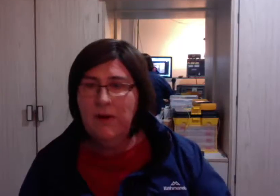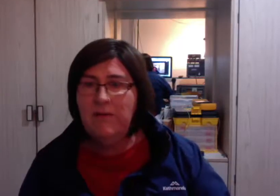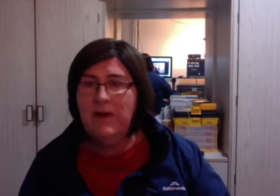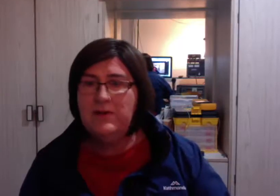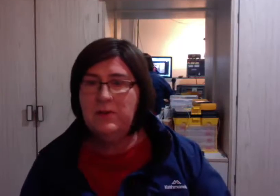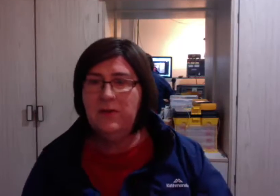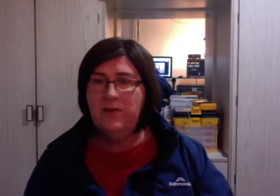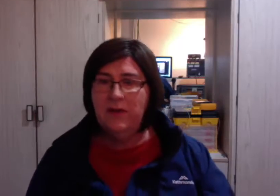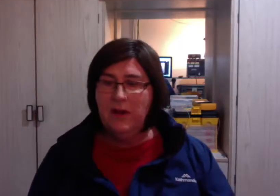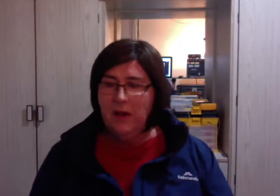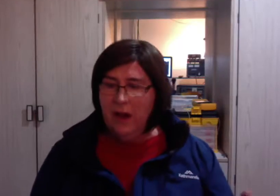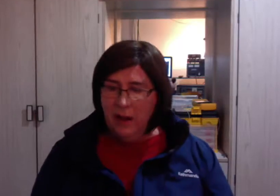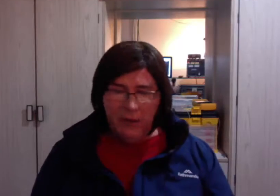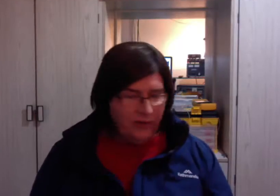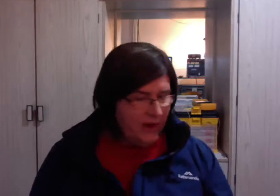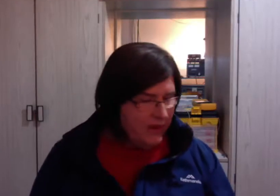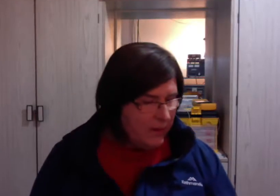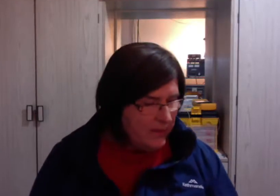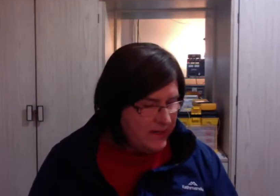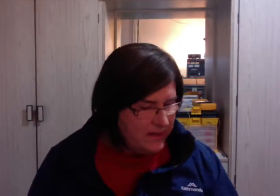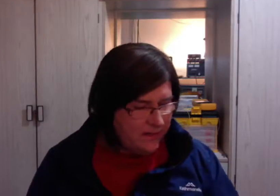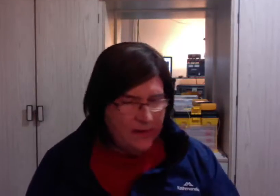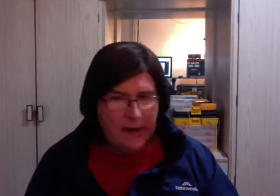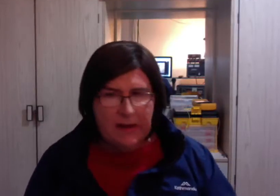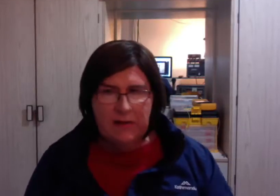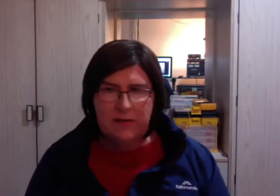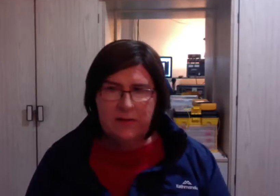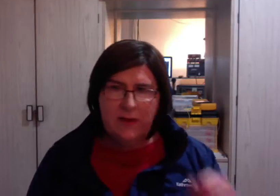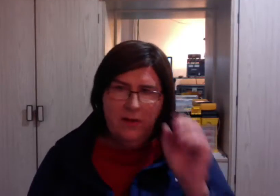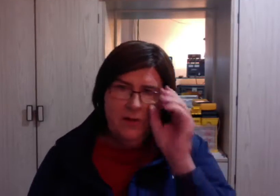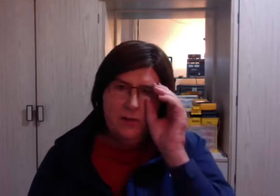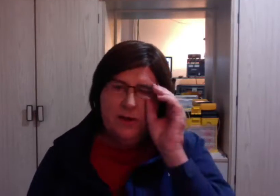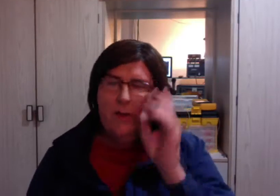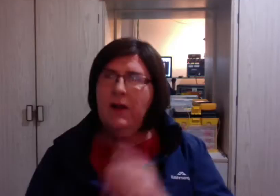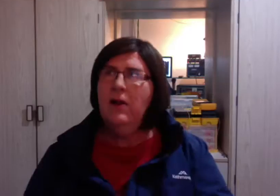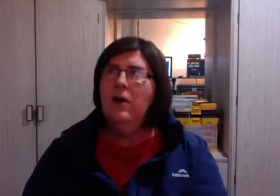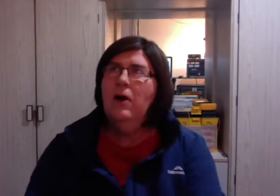of our tours. I will say that we did say to those who are coming along